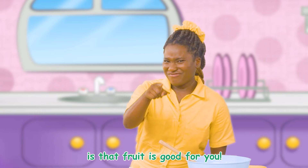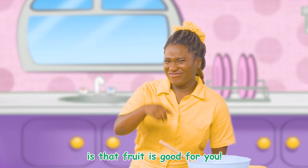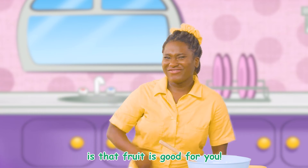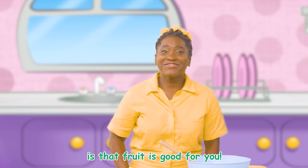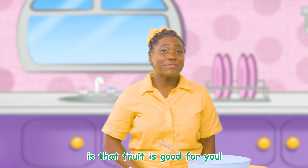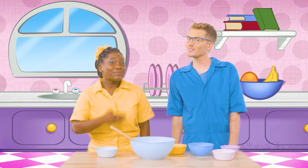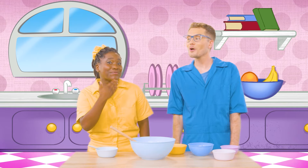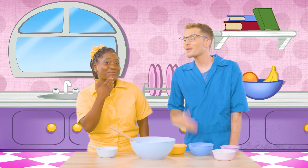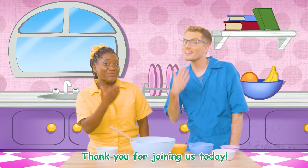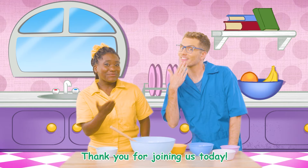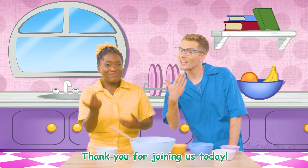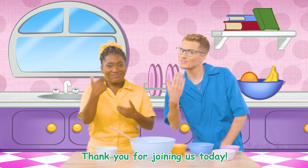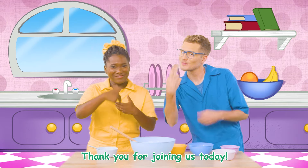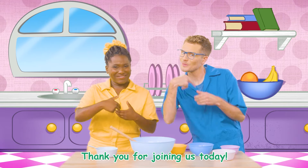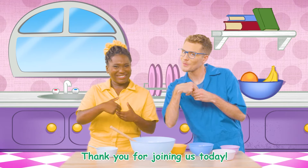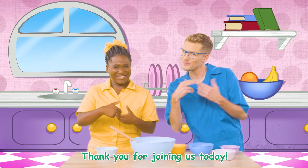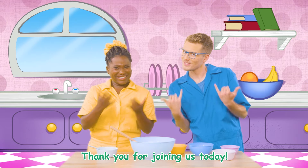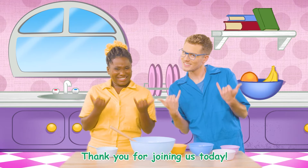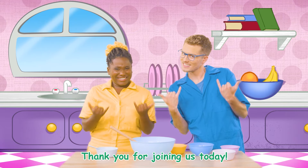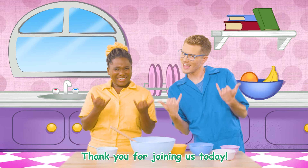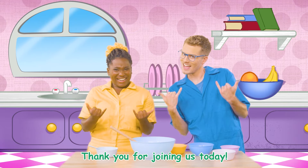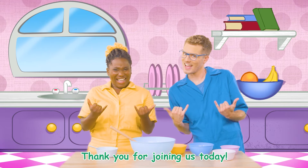you! Thank you for joining us today!